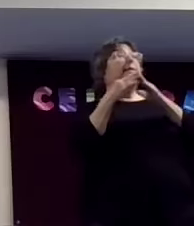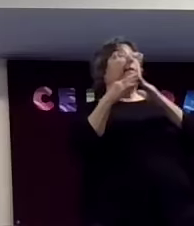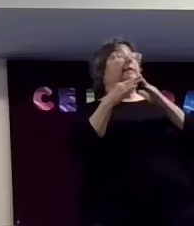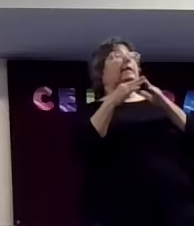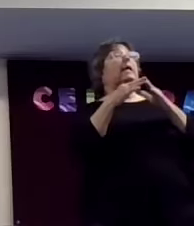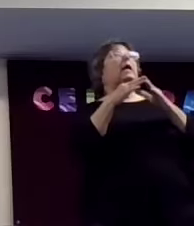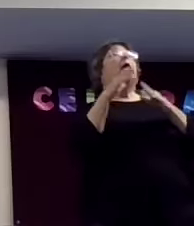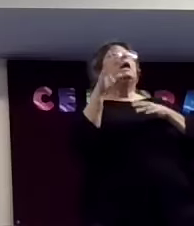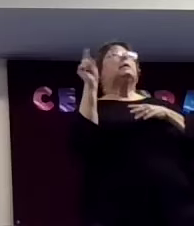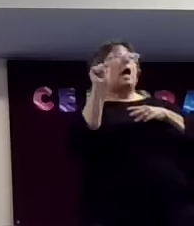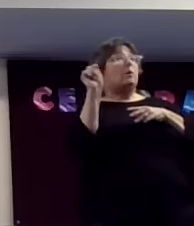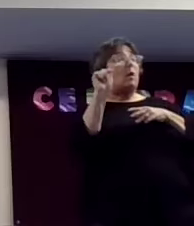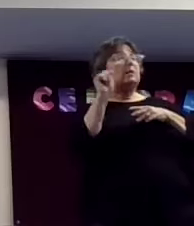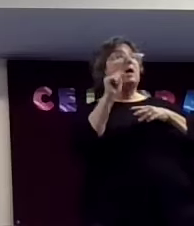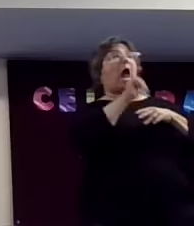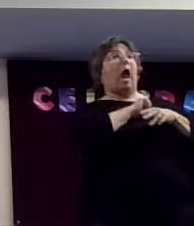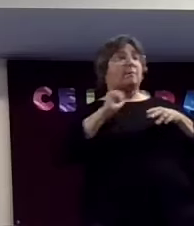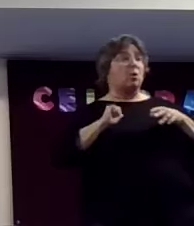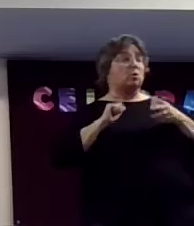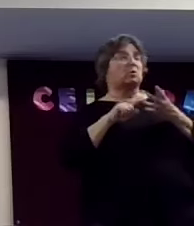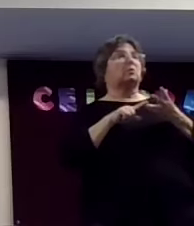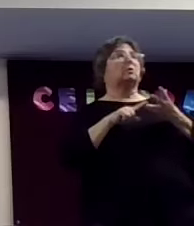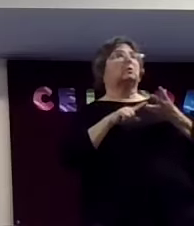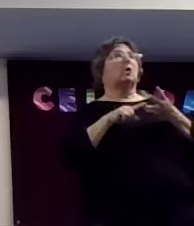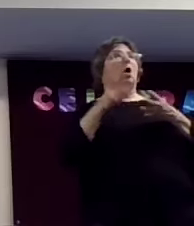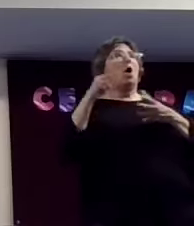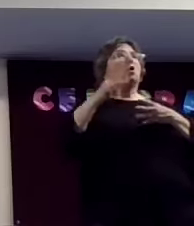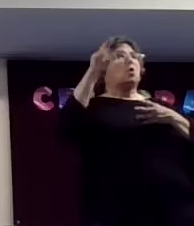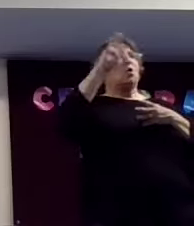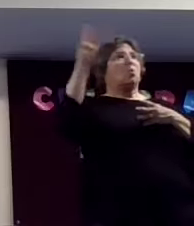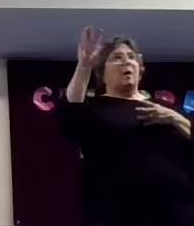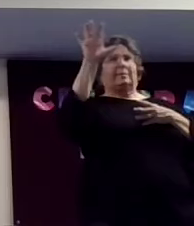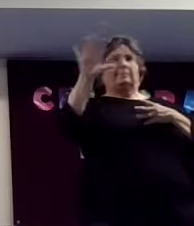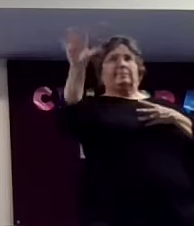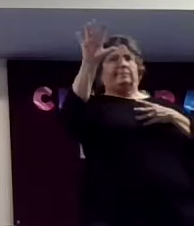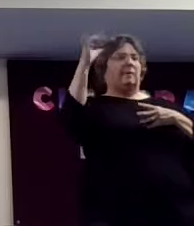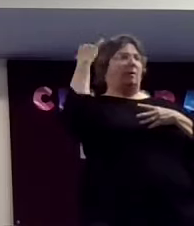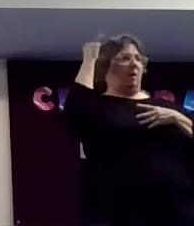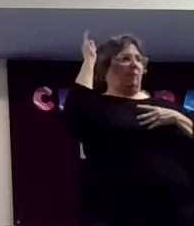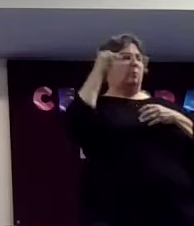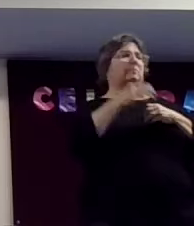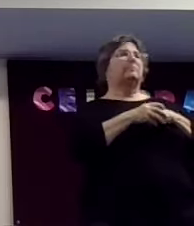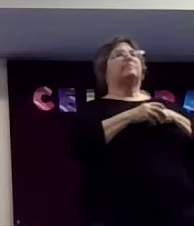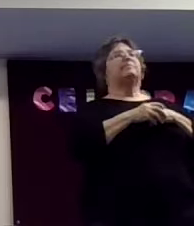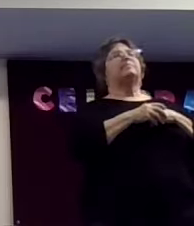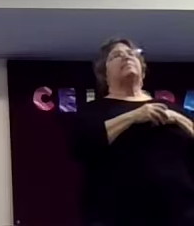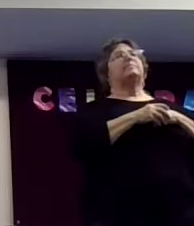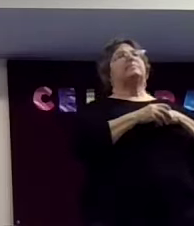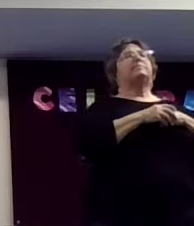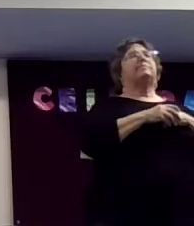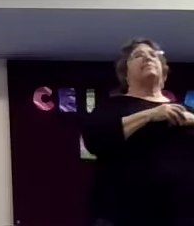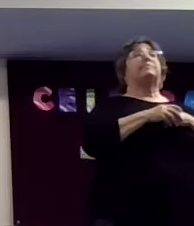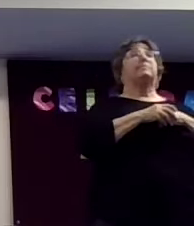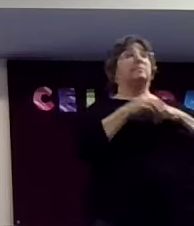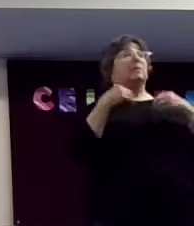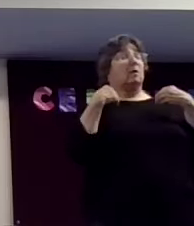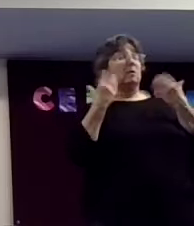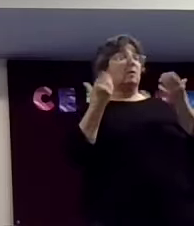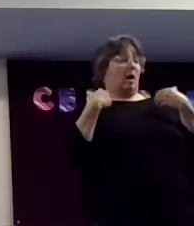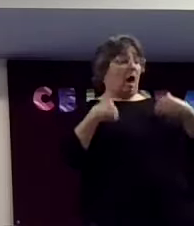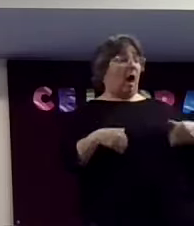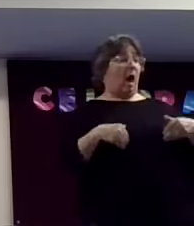town of Tonawanda, all of Amherst, and the northwest quadrant of the city of Buffalo. I